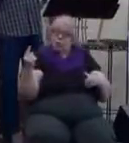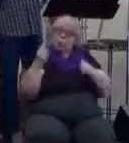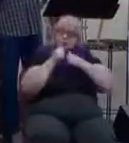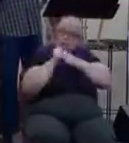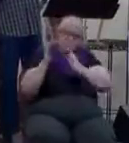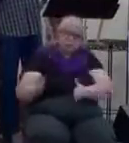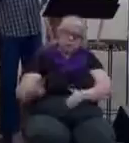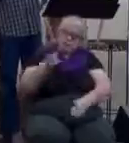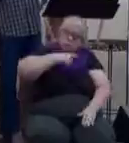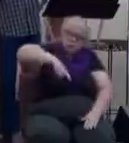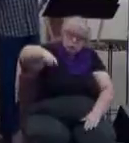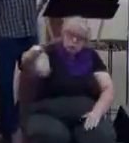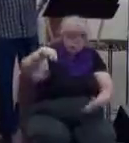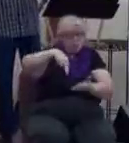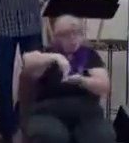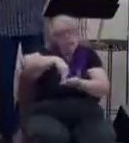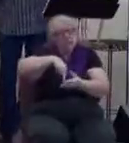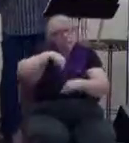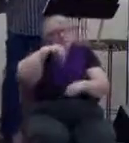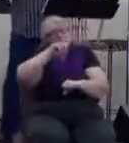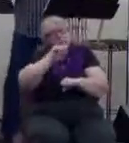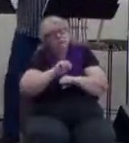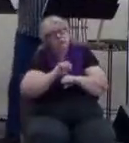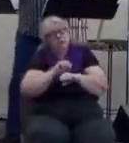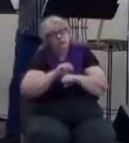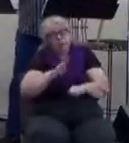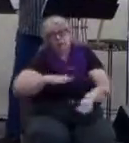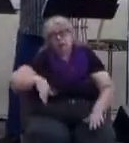people the full message of this new life.